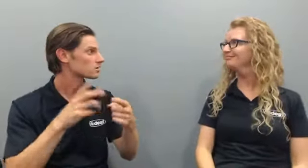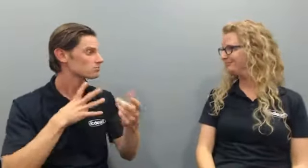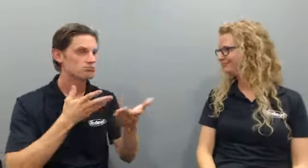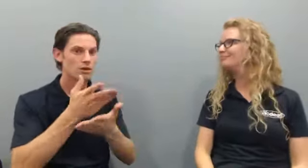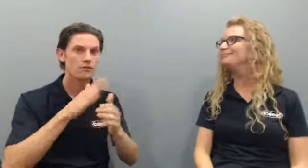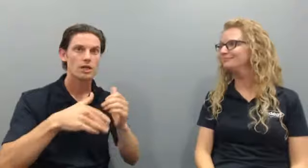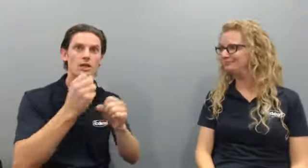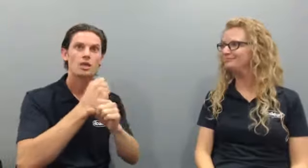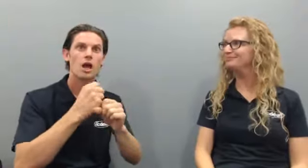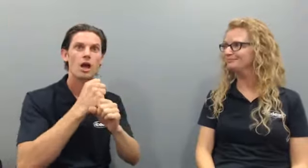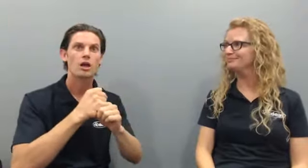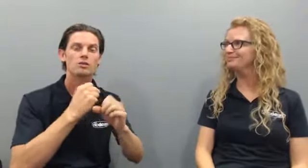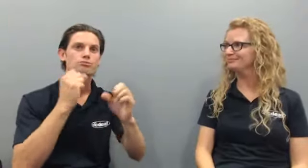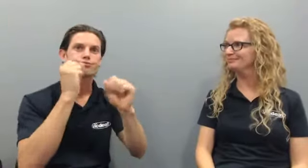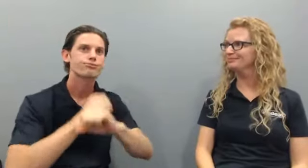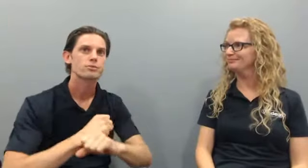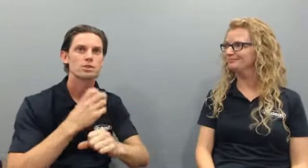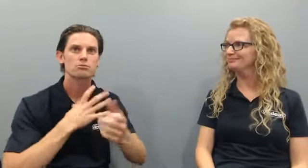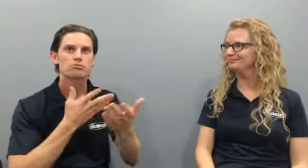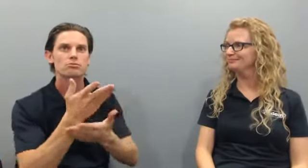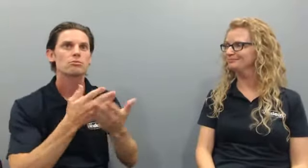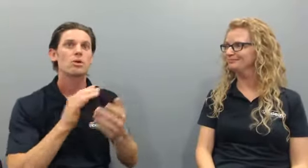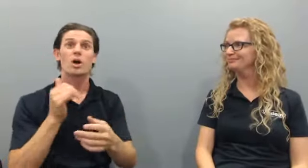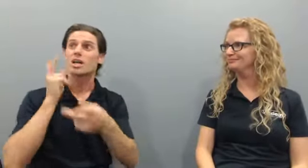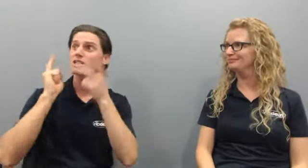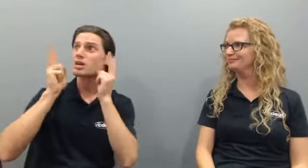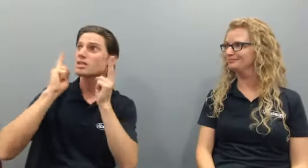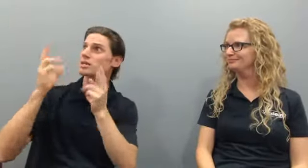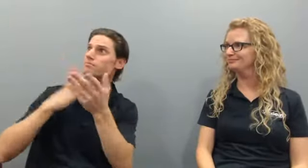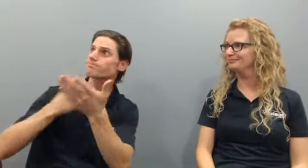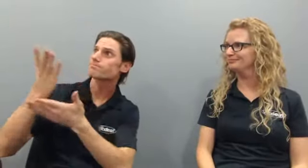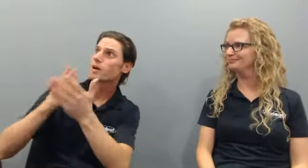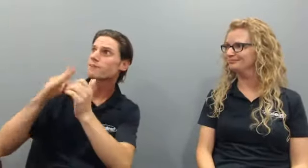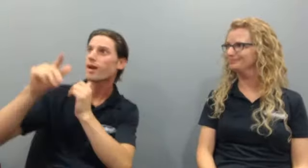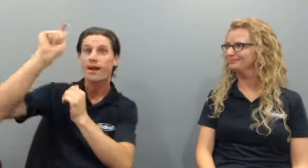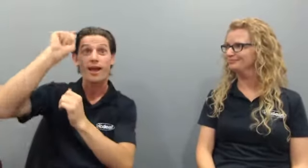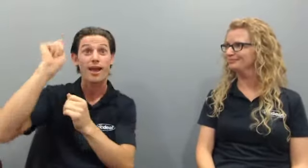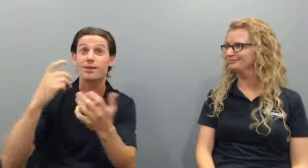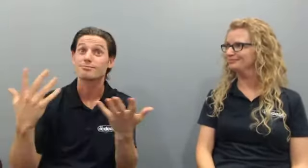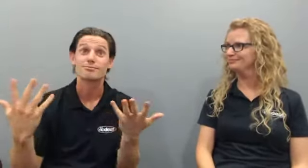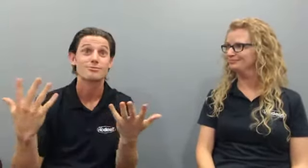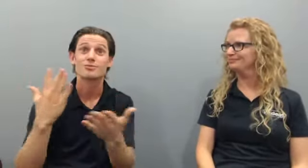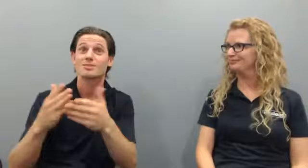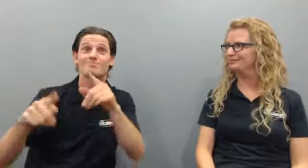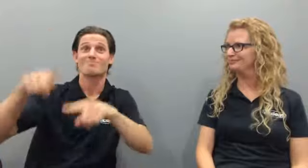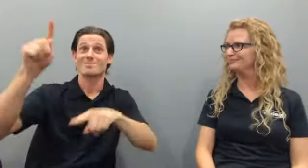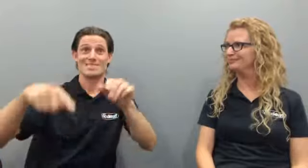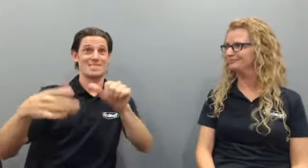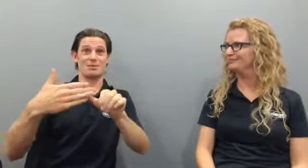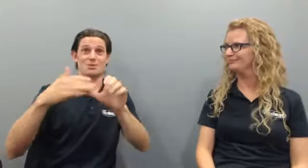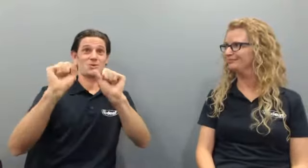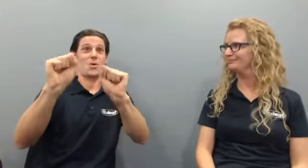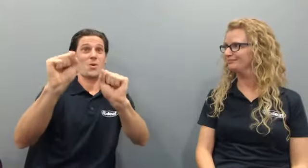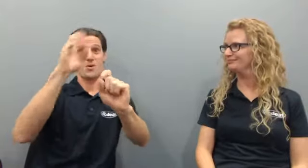Maybe even if you go to the mechanic and you want to have a conversation about your car, the engine may not be working properly, or you want to go to the hairdresser and have a conversation about the